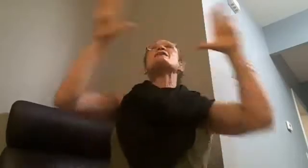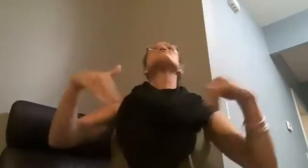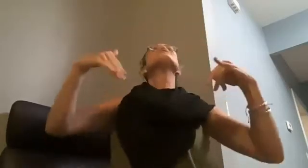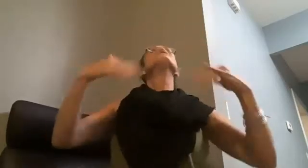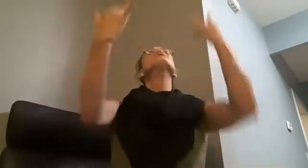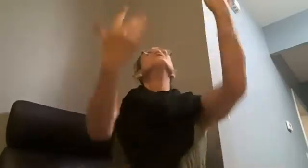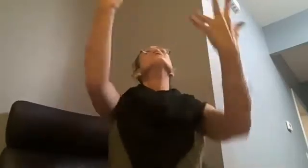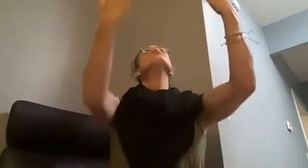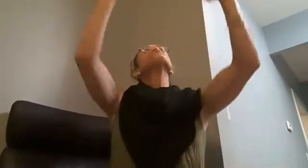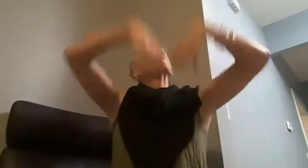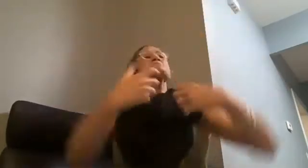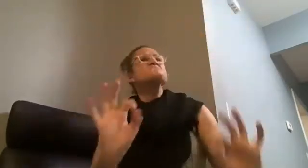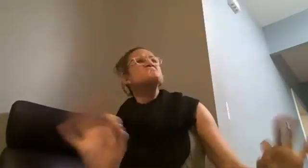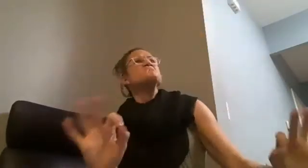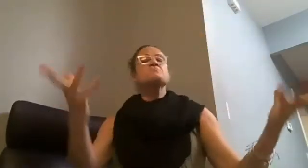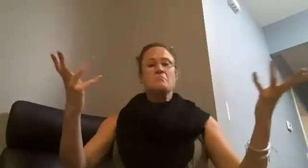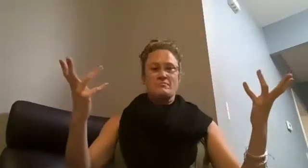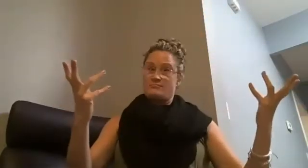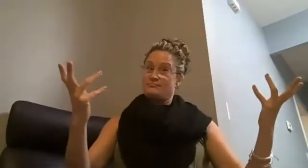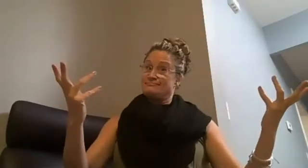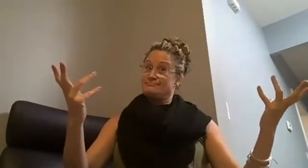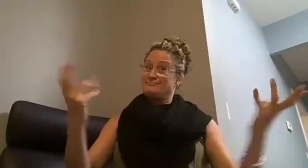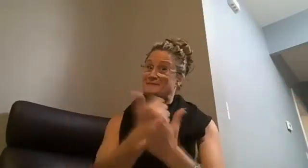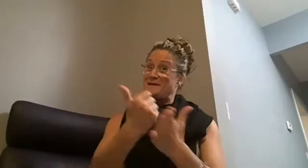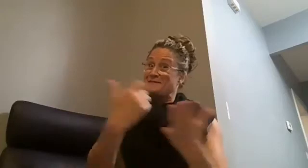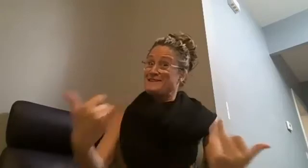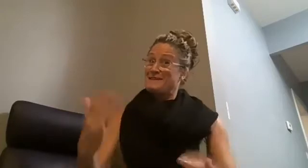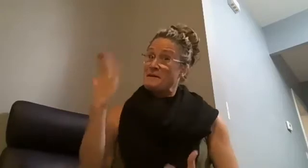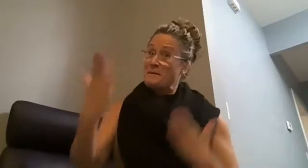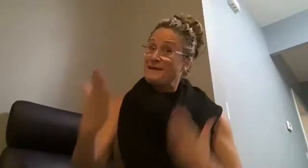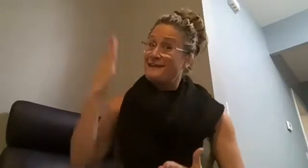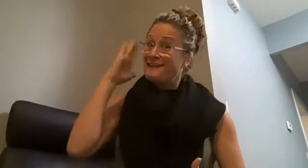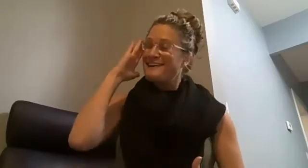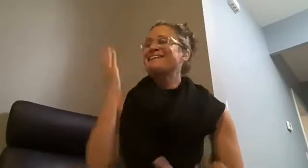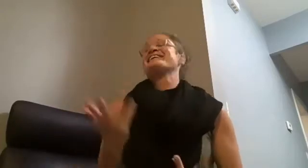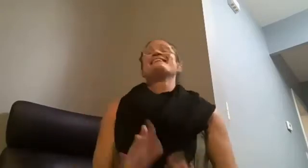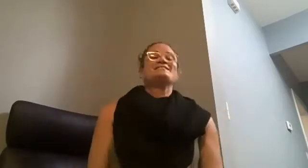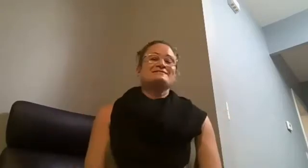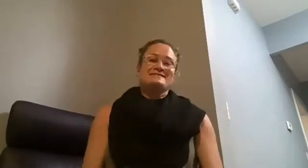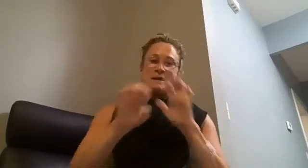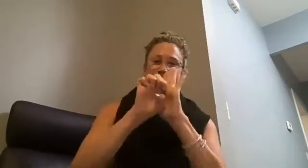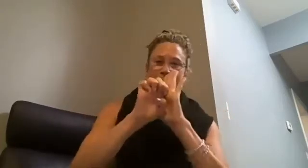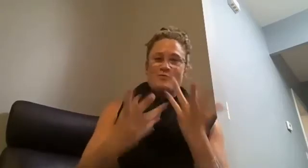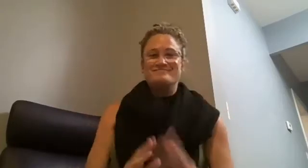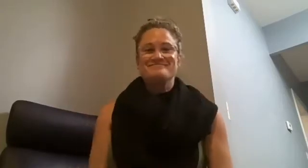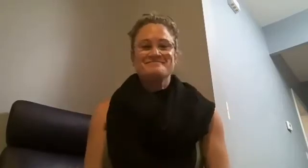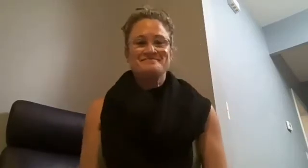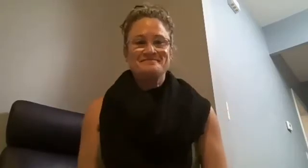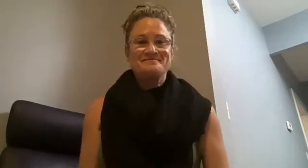this is all right. That might be a little bit helpful right now, which is probably good. But I'm